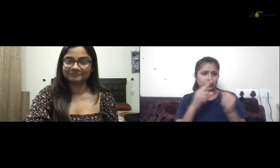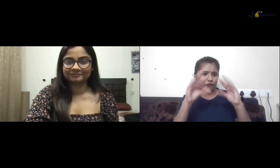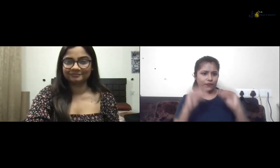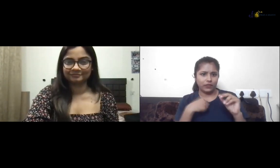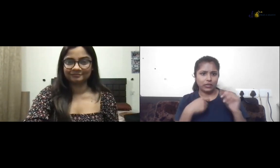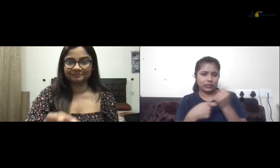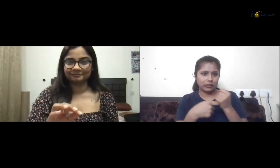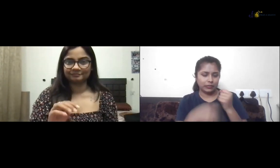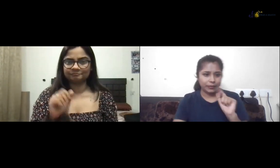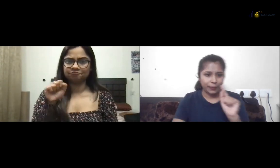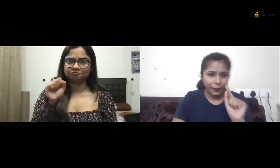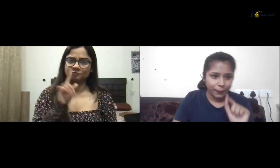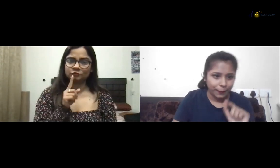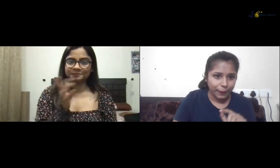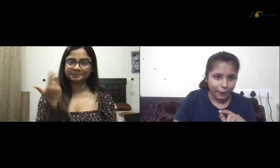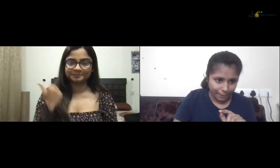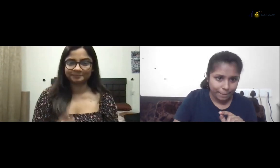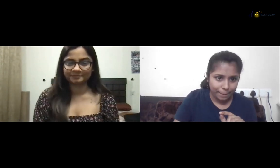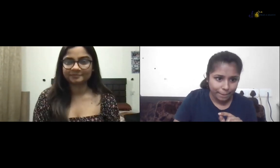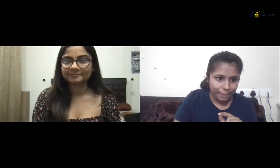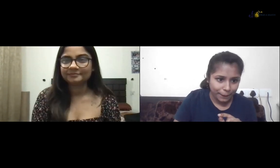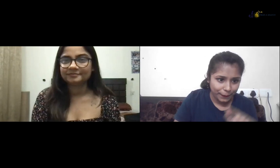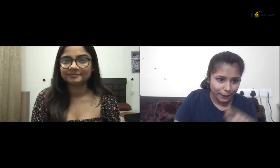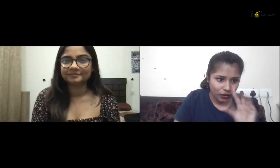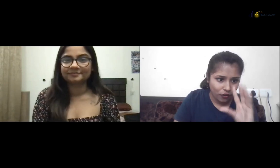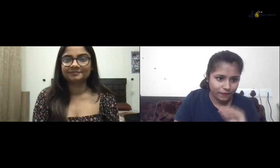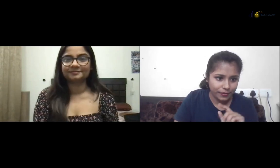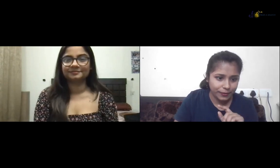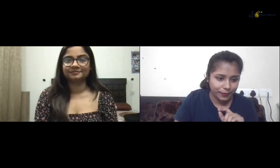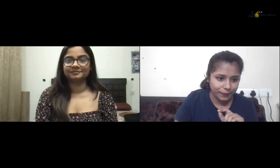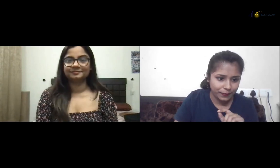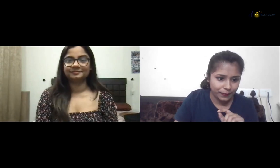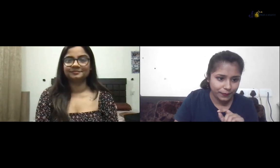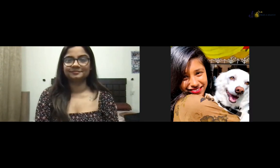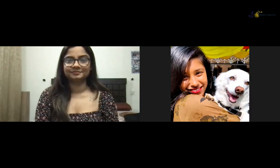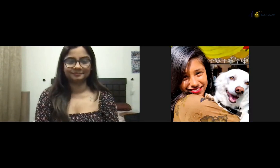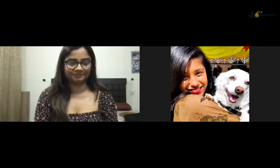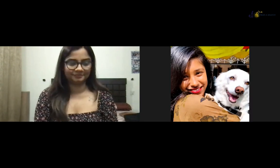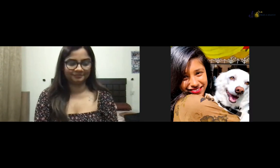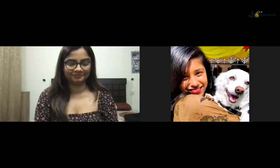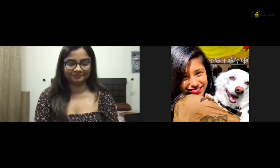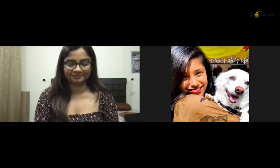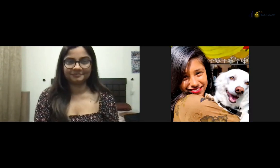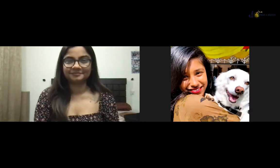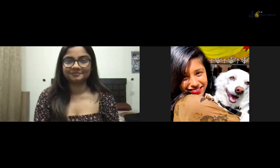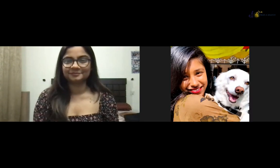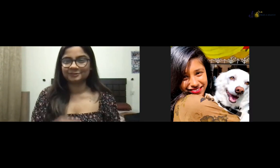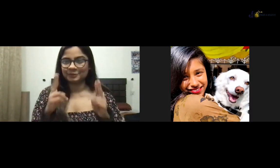lot of work. I think Sorry, I need to charge right now. Just give me a moment.